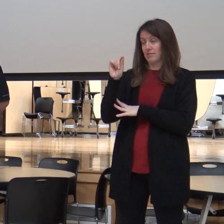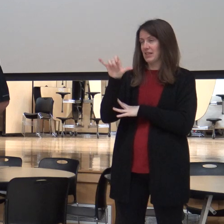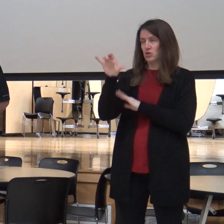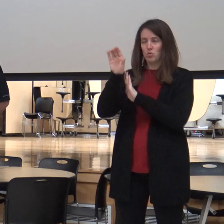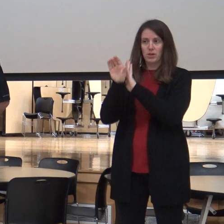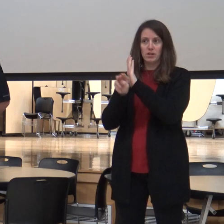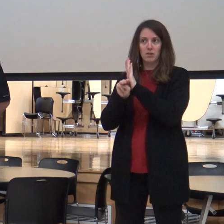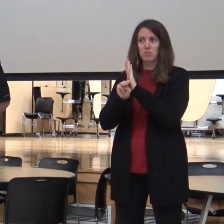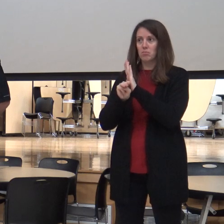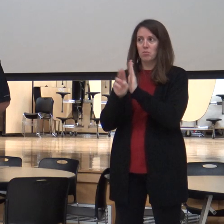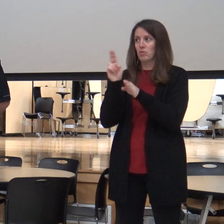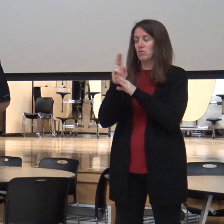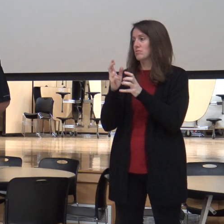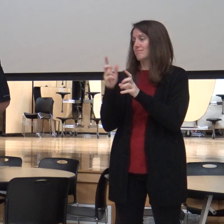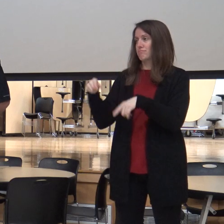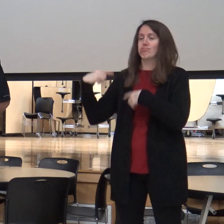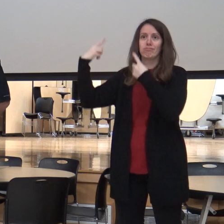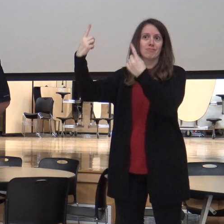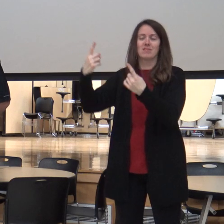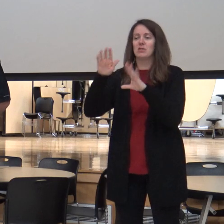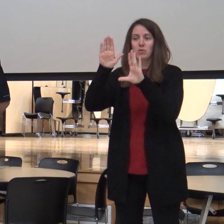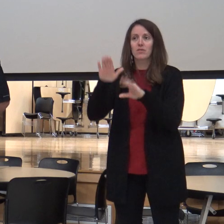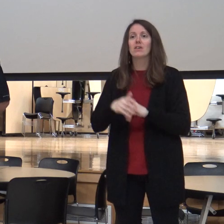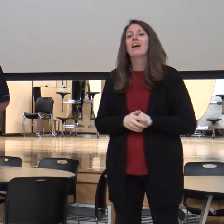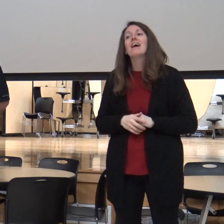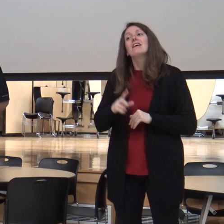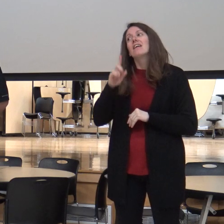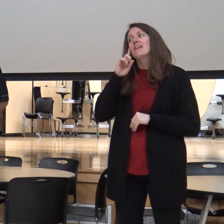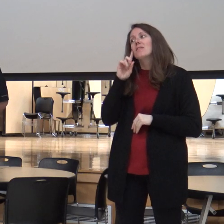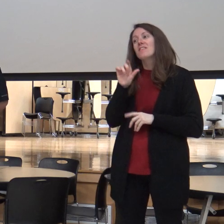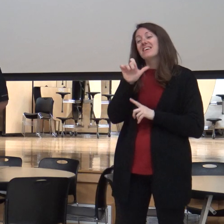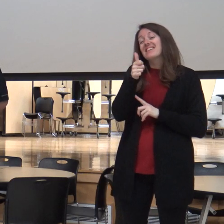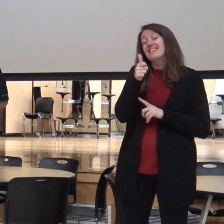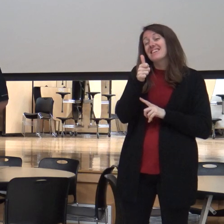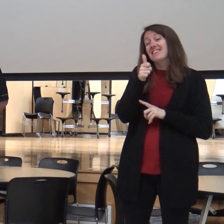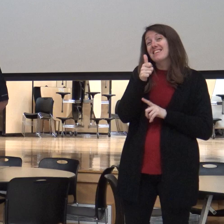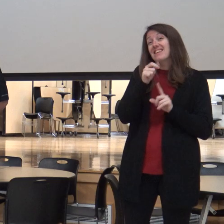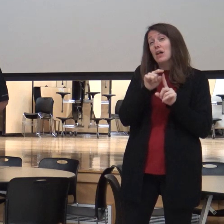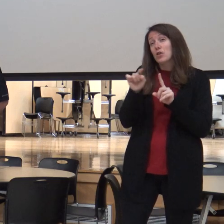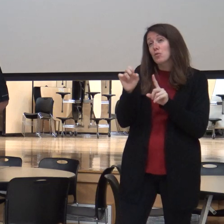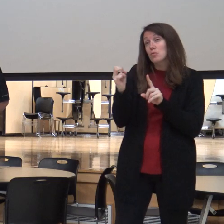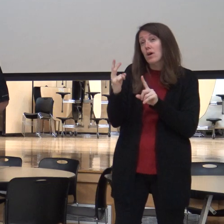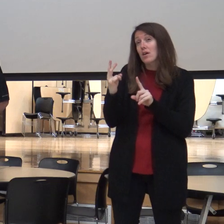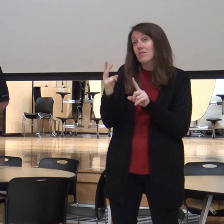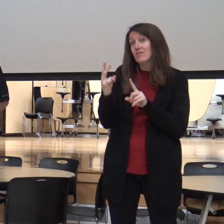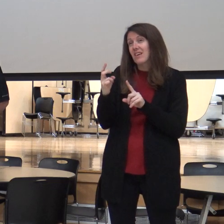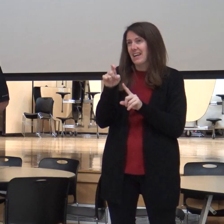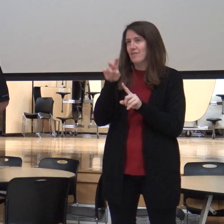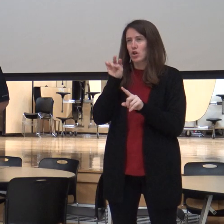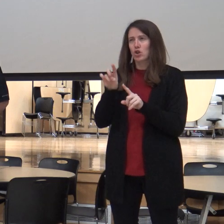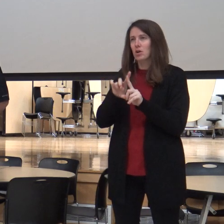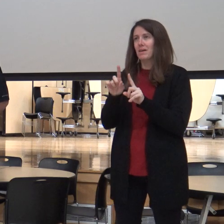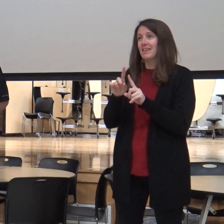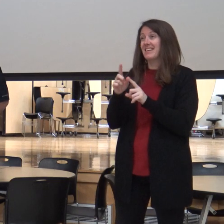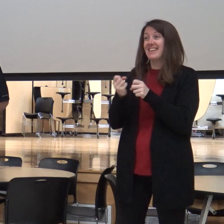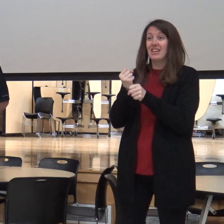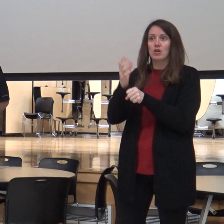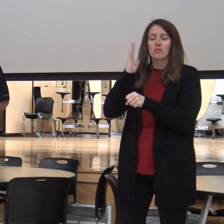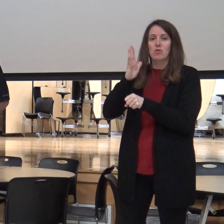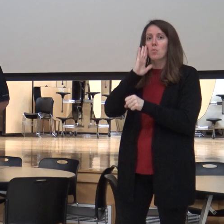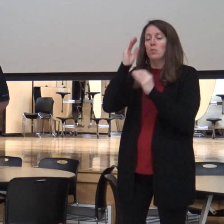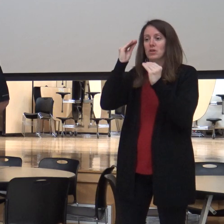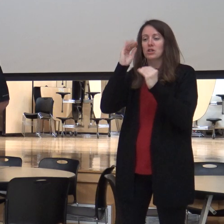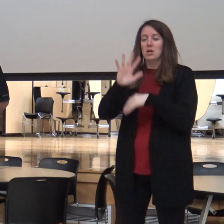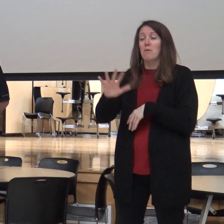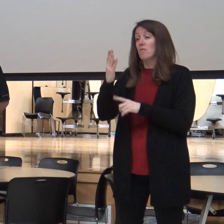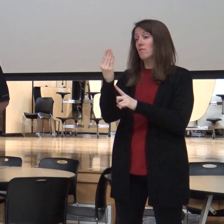fabulous. I would say maybe 10, 12, I'd have to look, years ago we were teaching 14 lessons a school year,